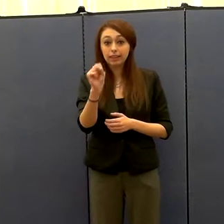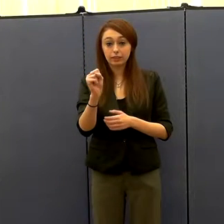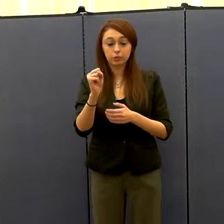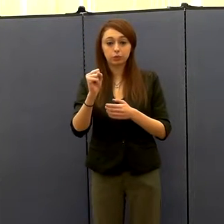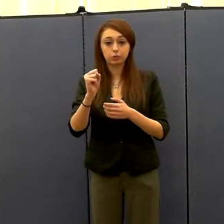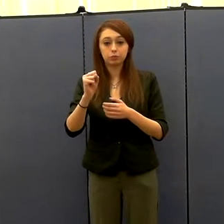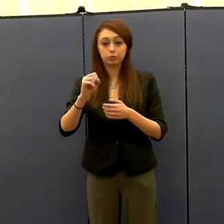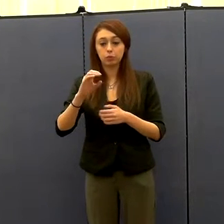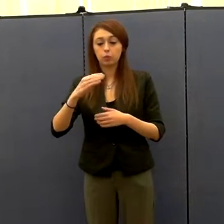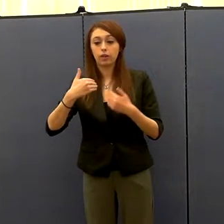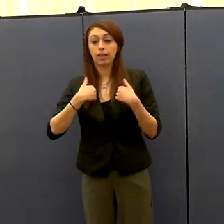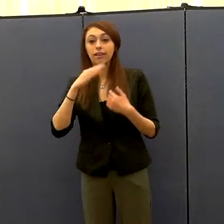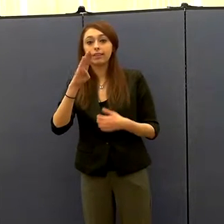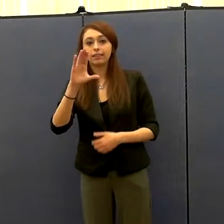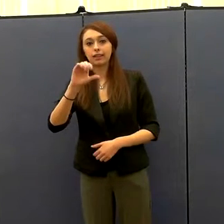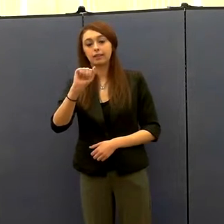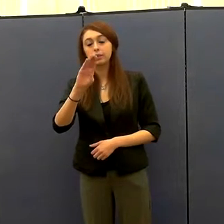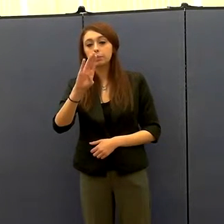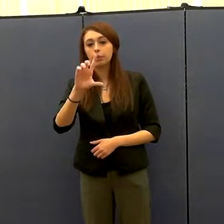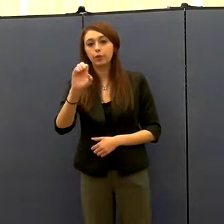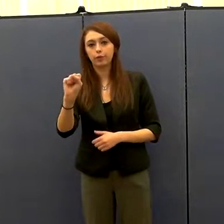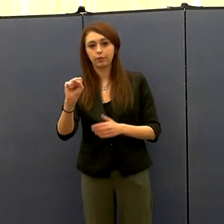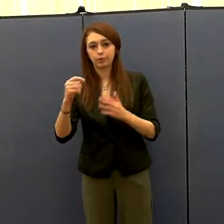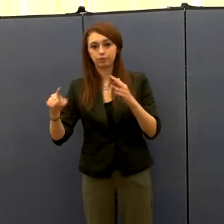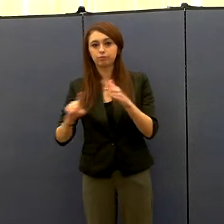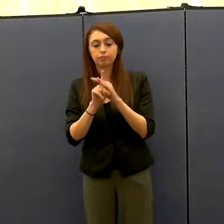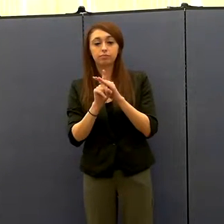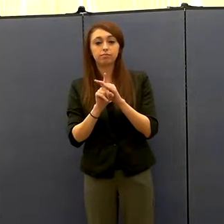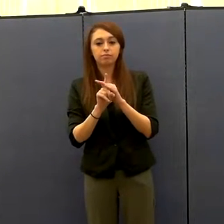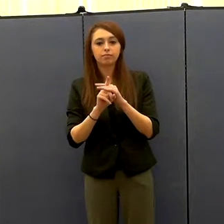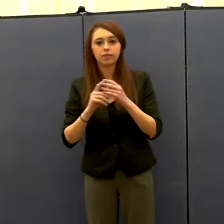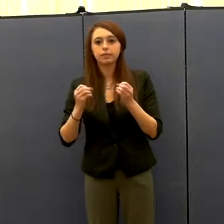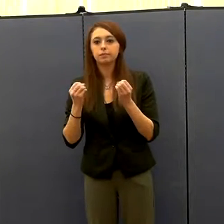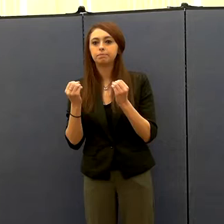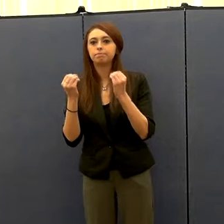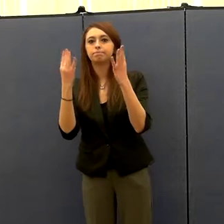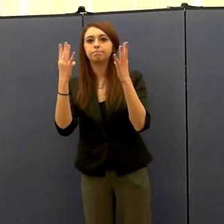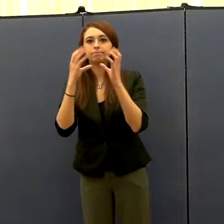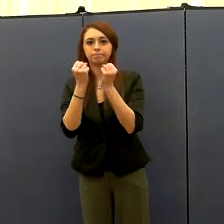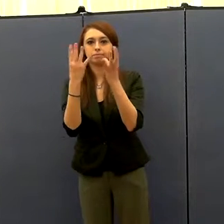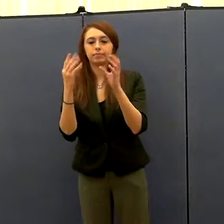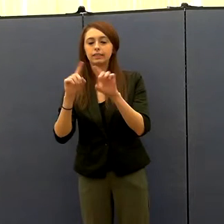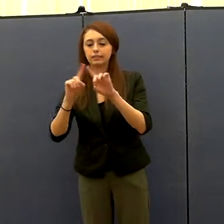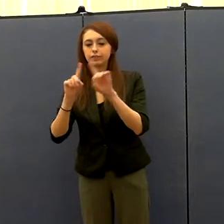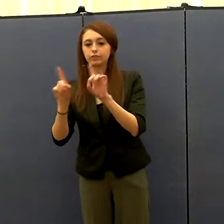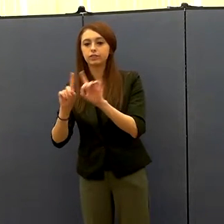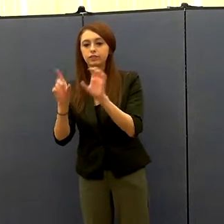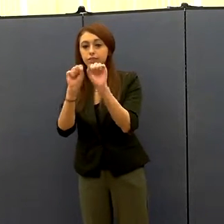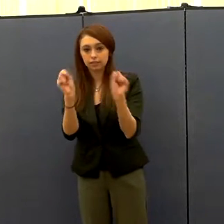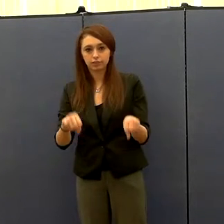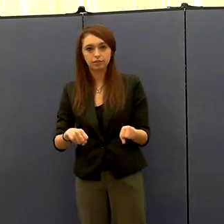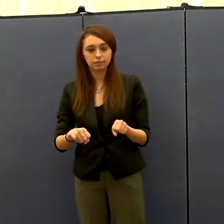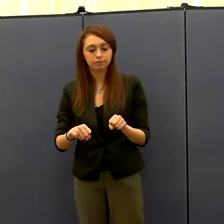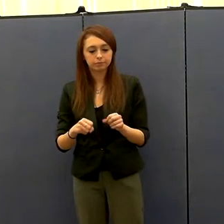arrived, along with lots of channels. MTV, which was a really big deal for us at the